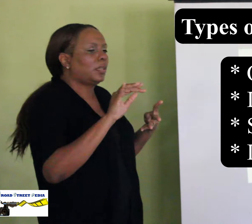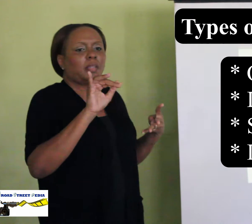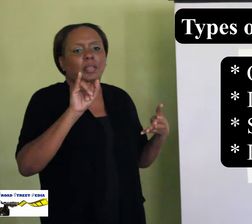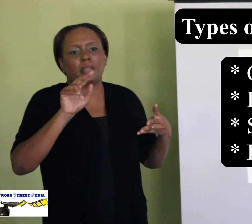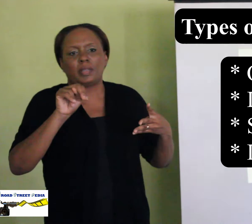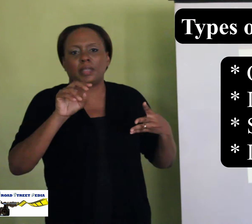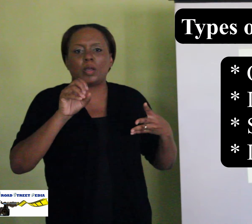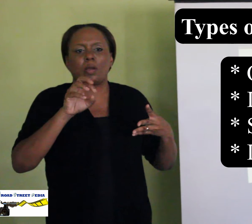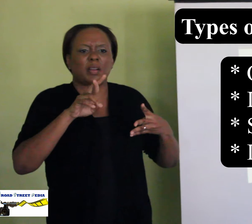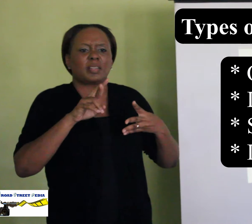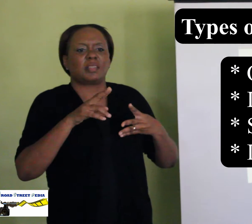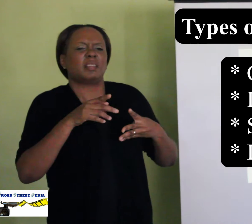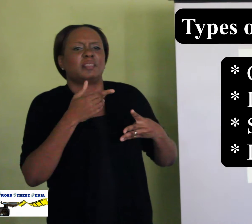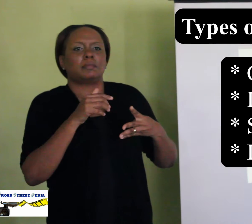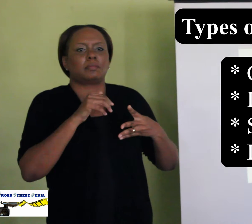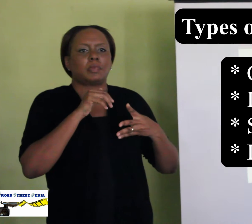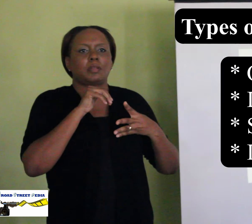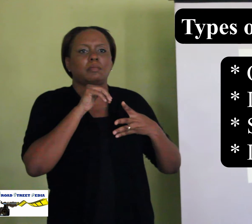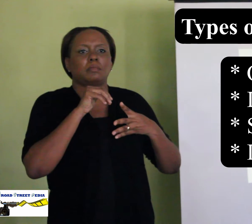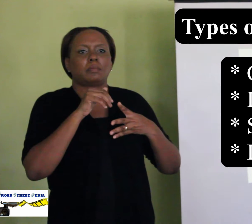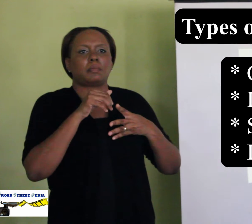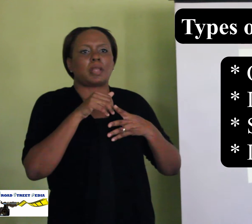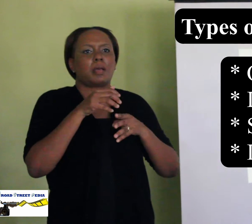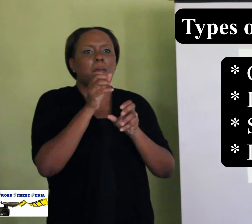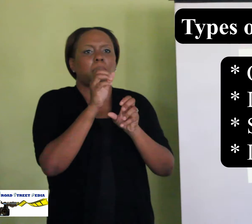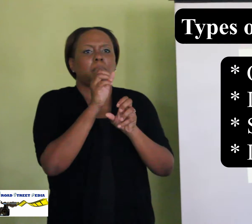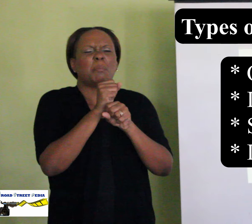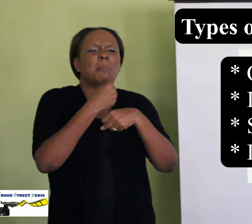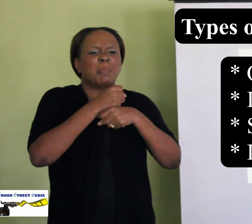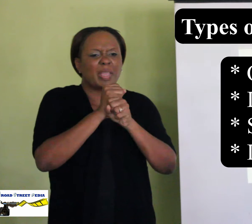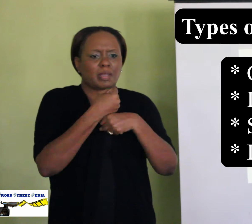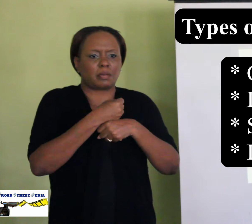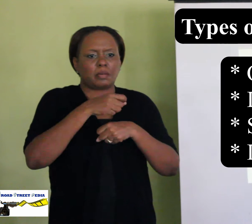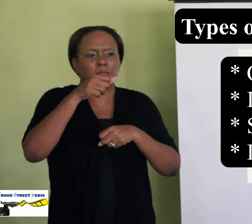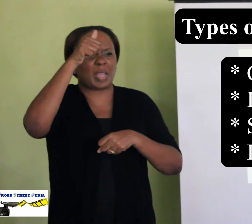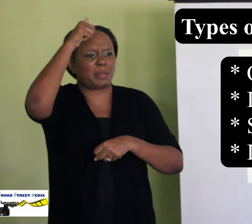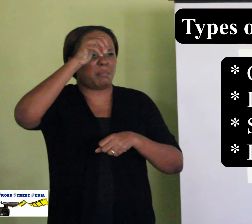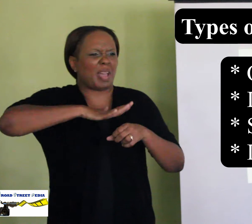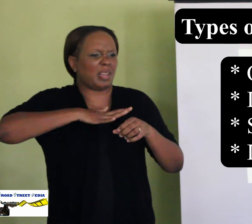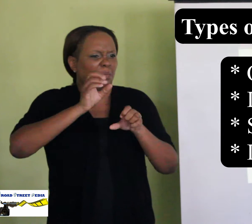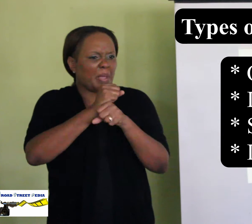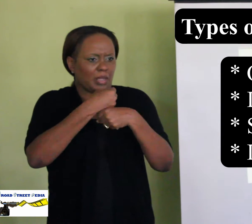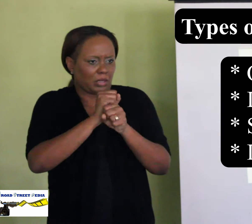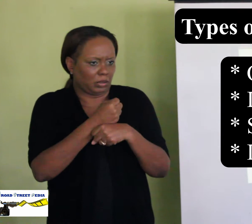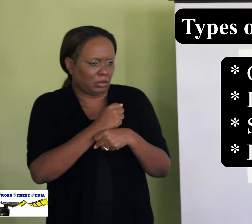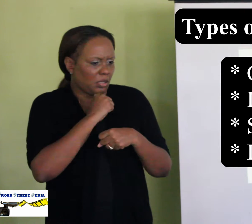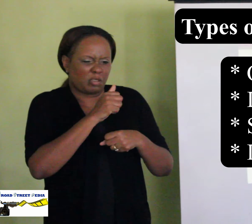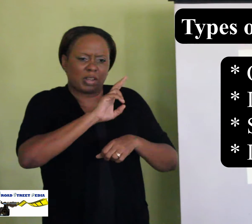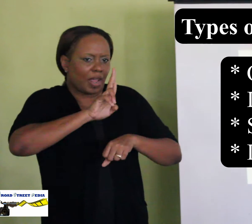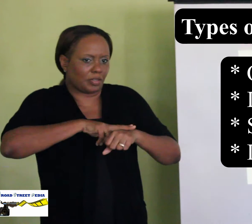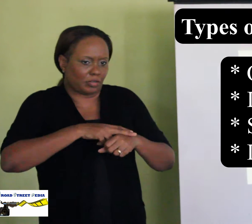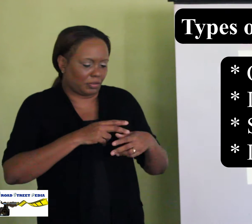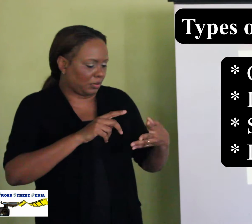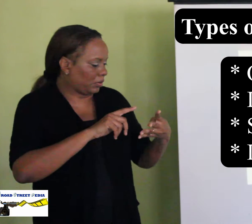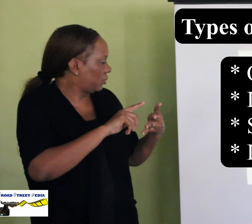Soluble means that they can be easily dissolved, and the ones that are